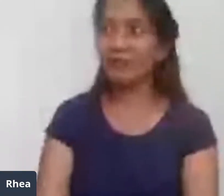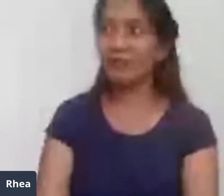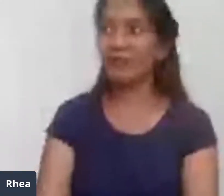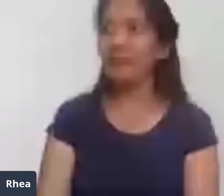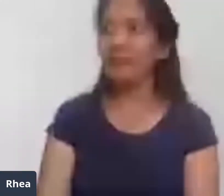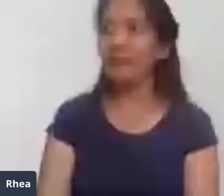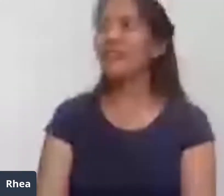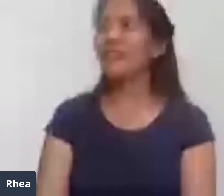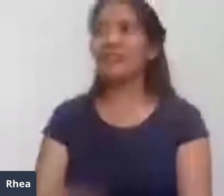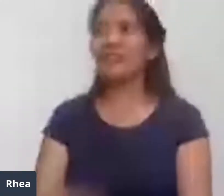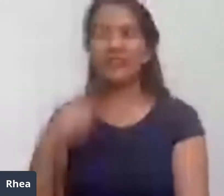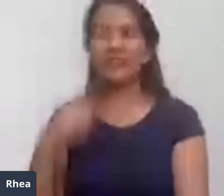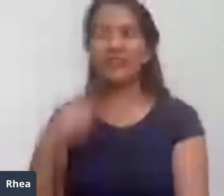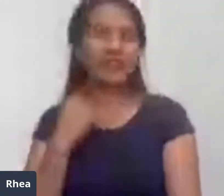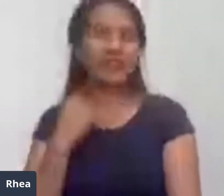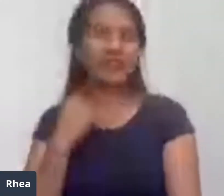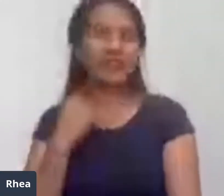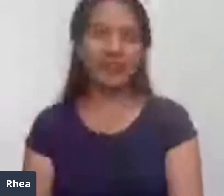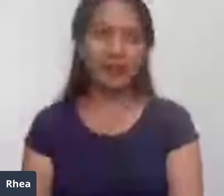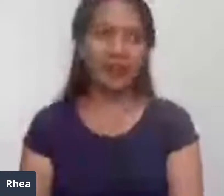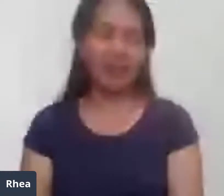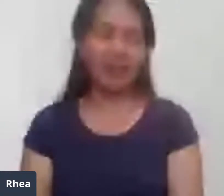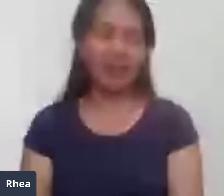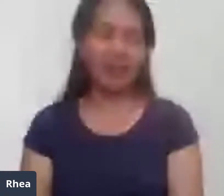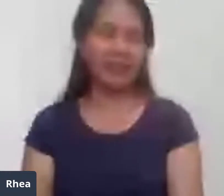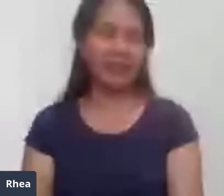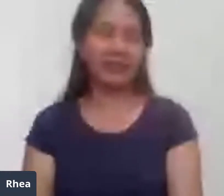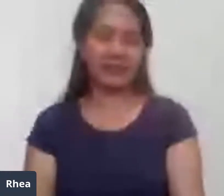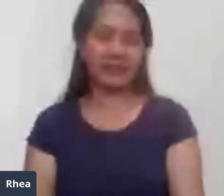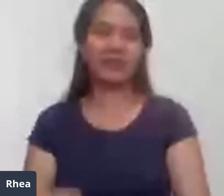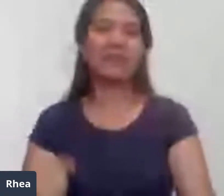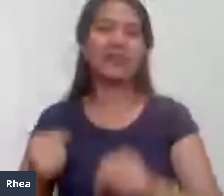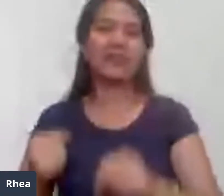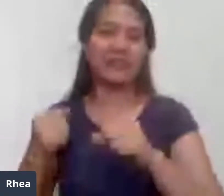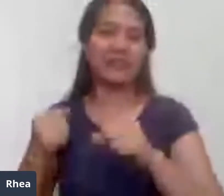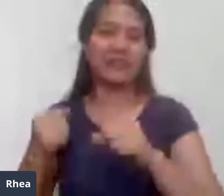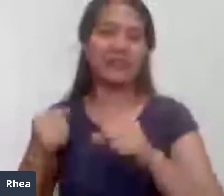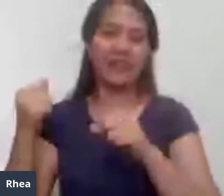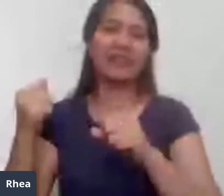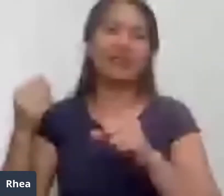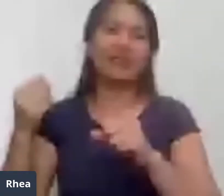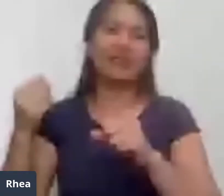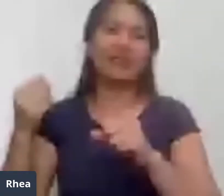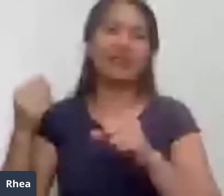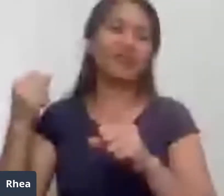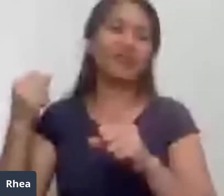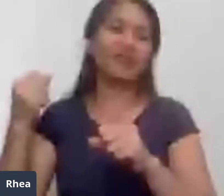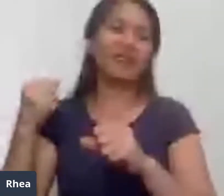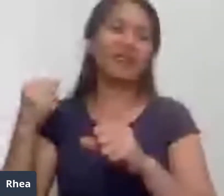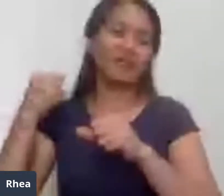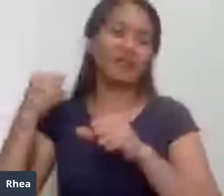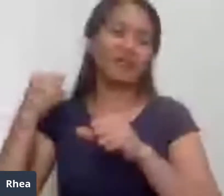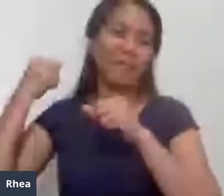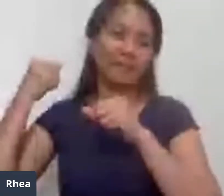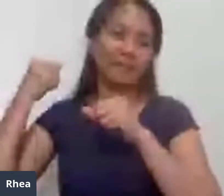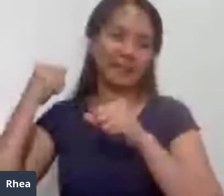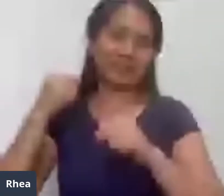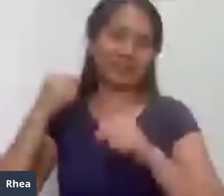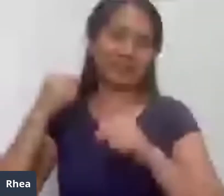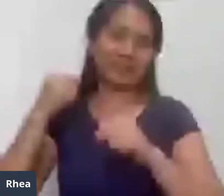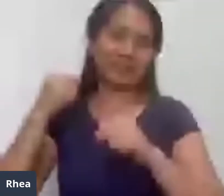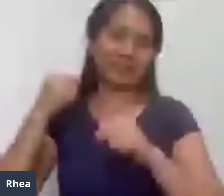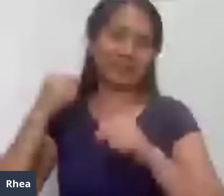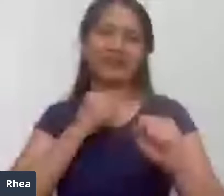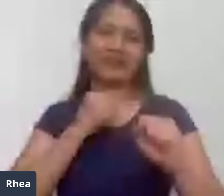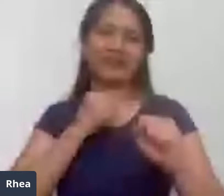Okay. The janitor also, they are people inside our, they usually have